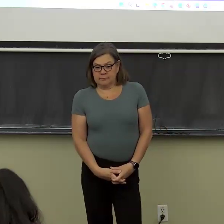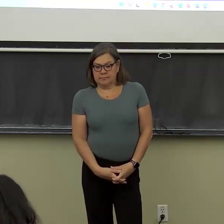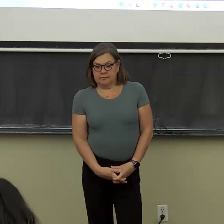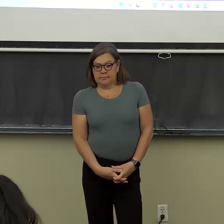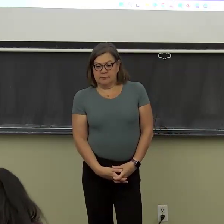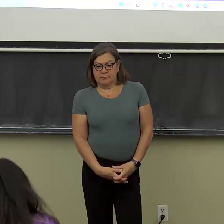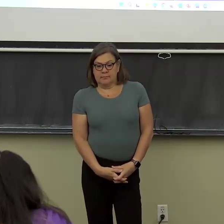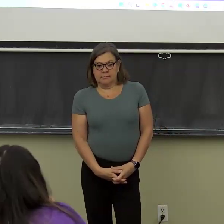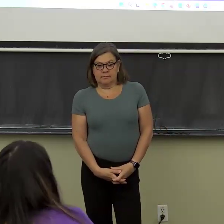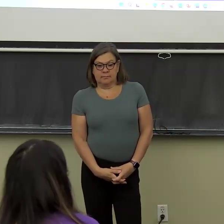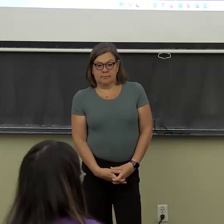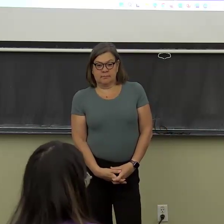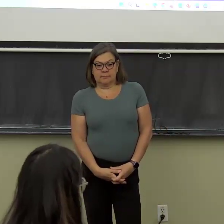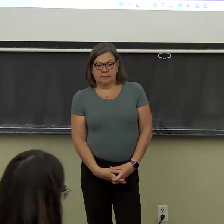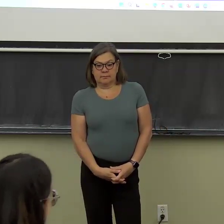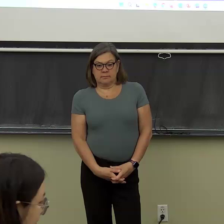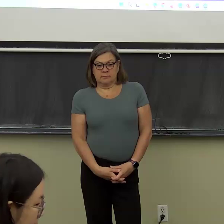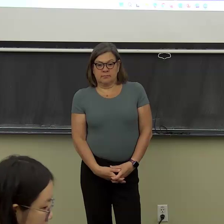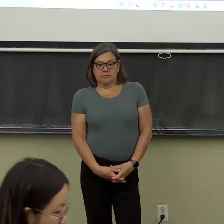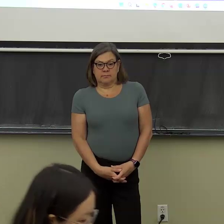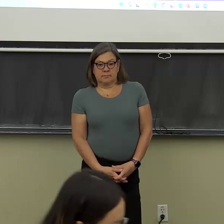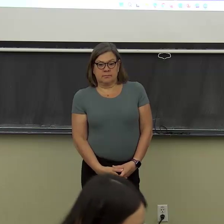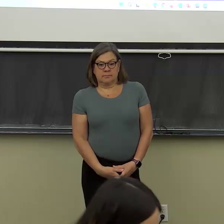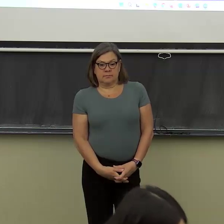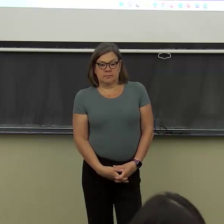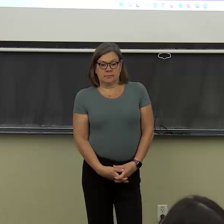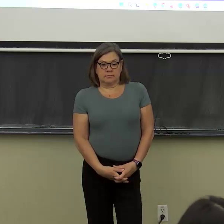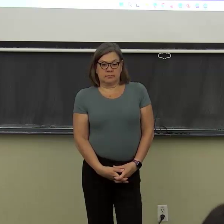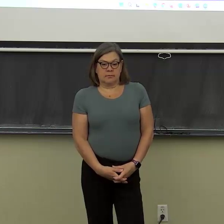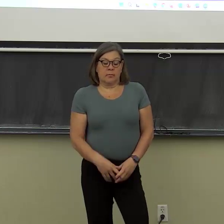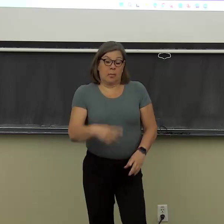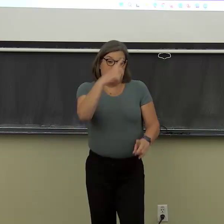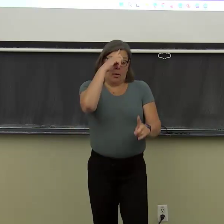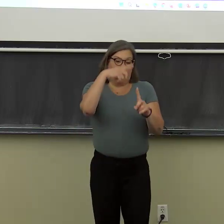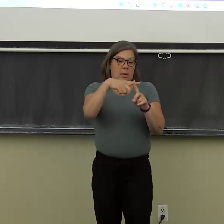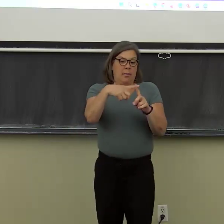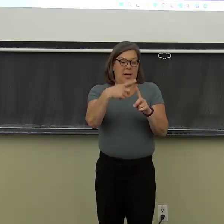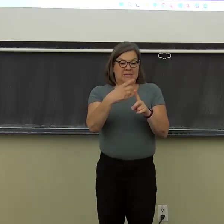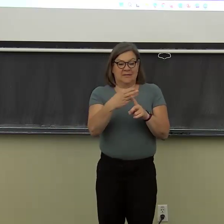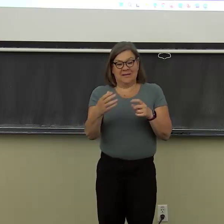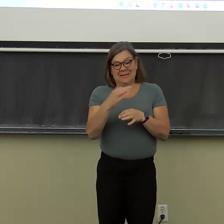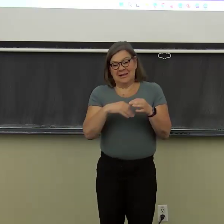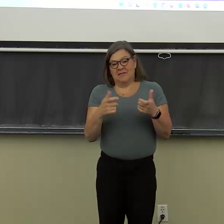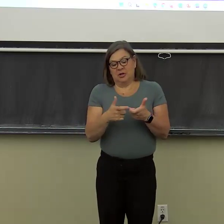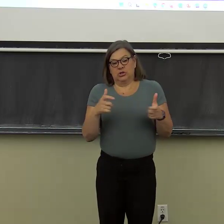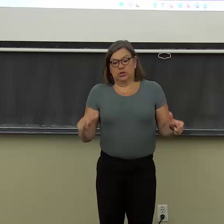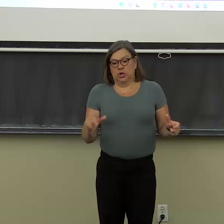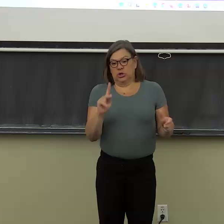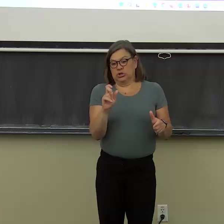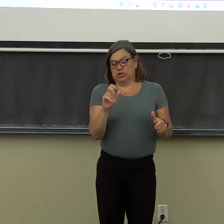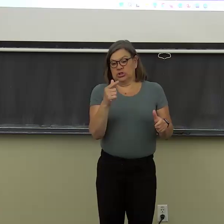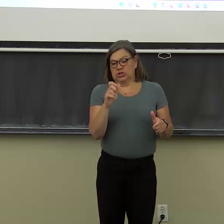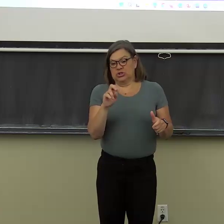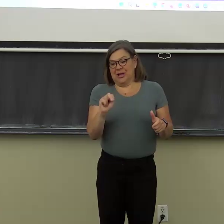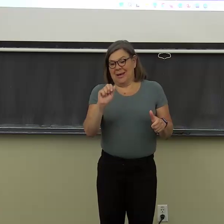So one positive trend over the last little while is that rather than these very, very large Gen AI language models,